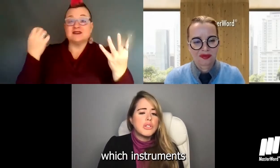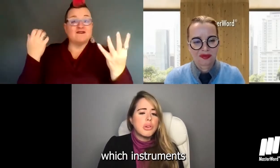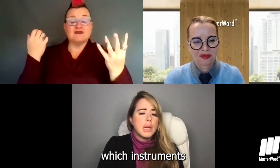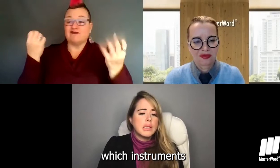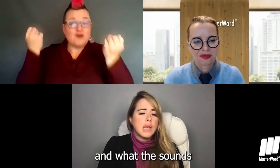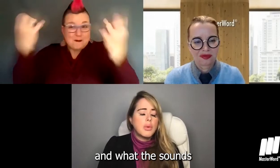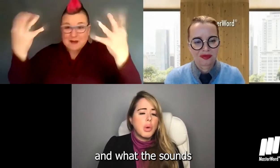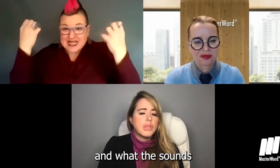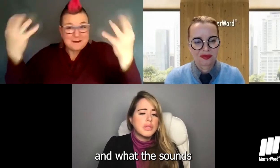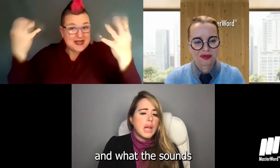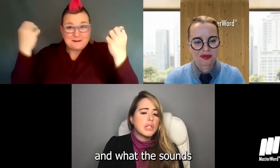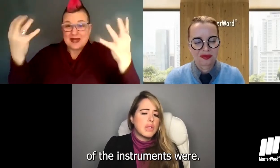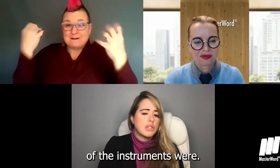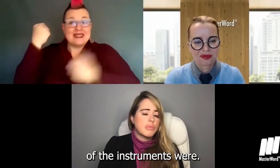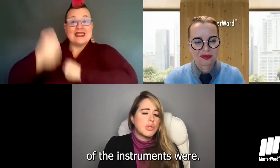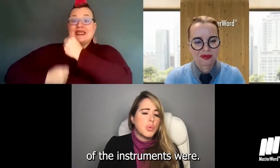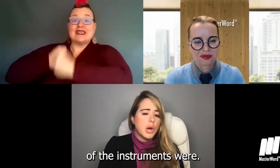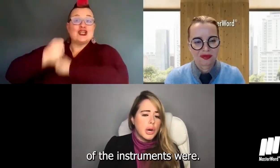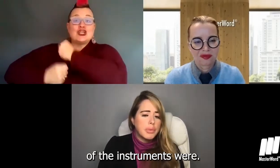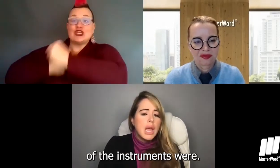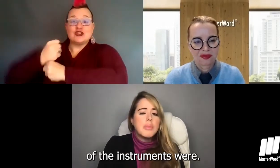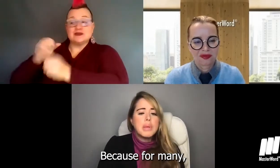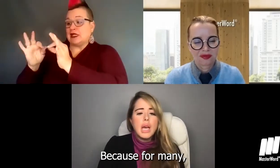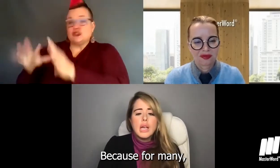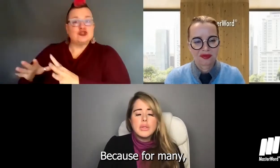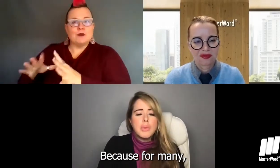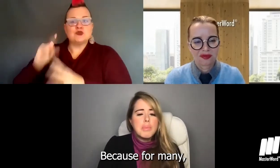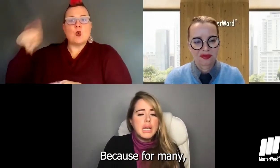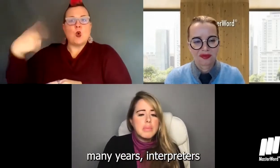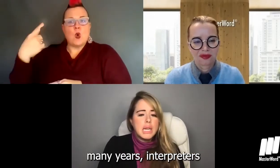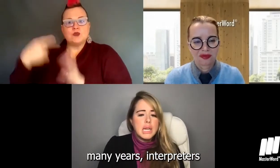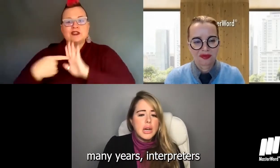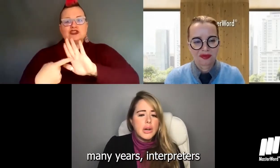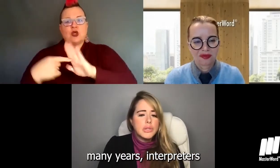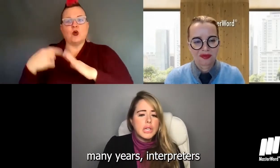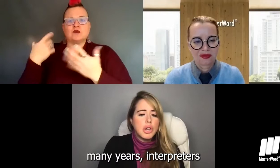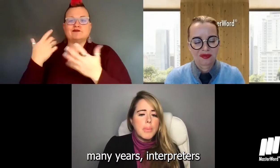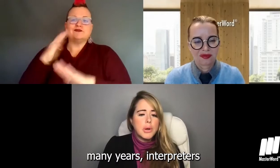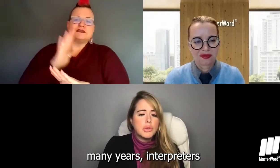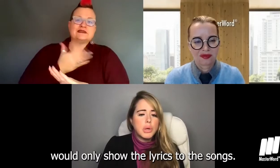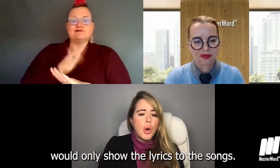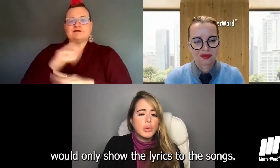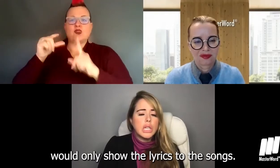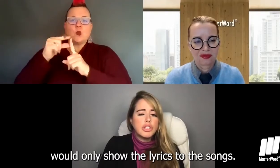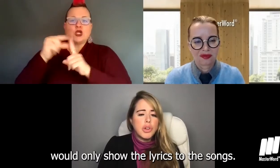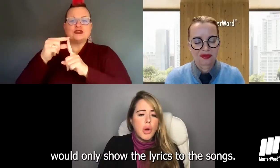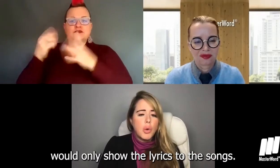instruments and what the sounds of the instruments were. Because for many, many years, interpreters would only show